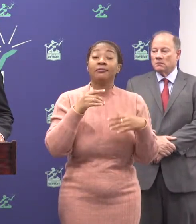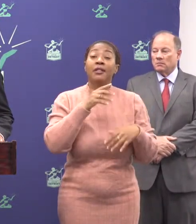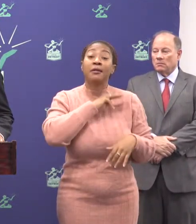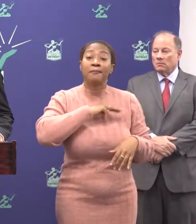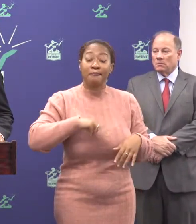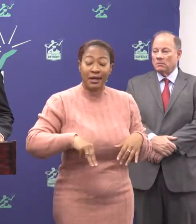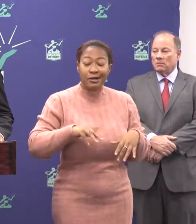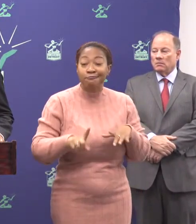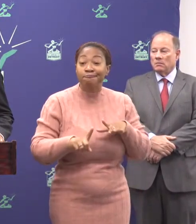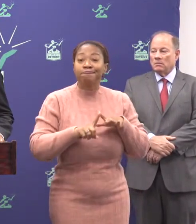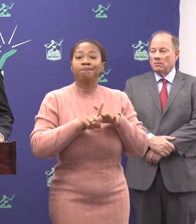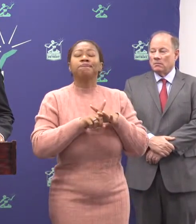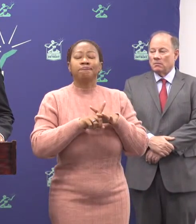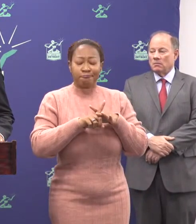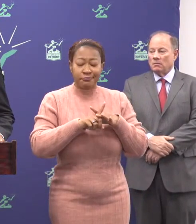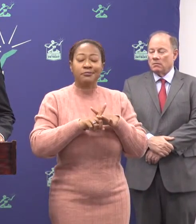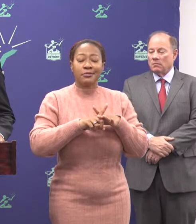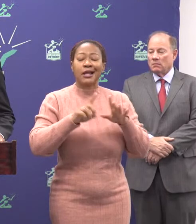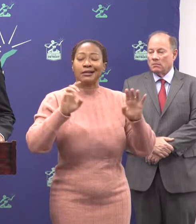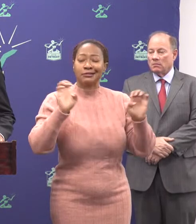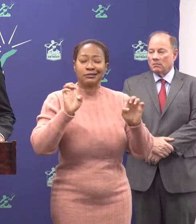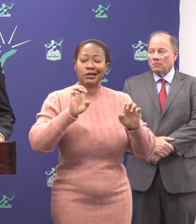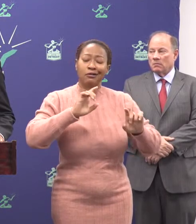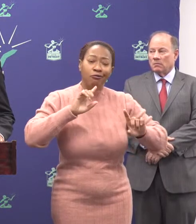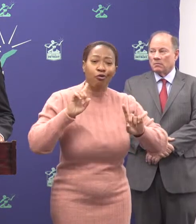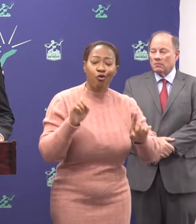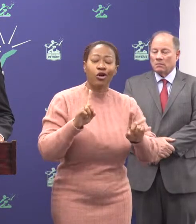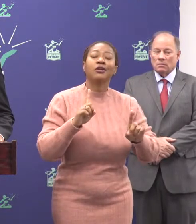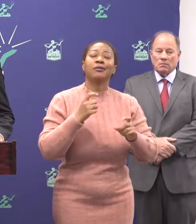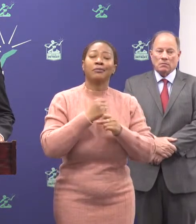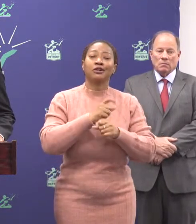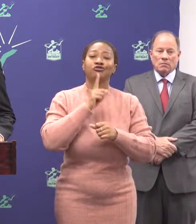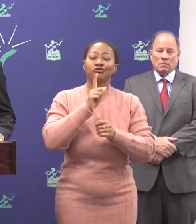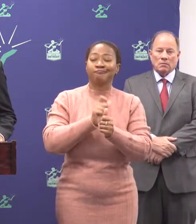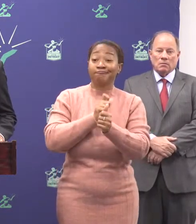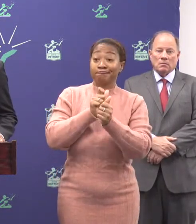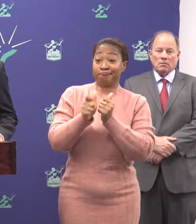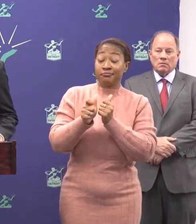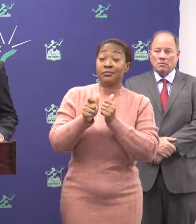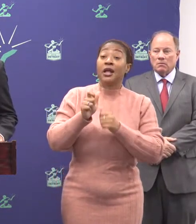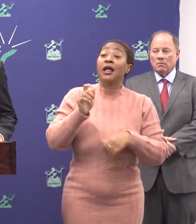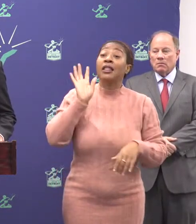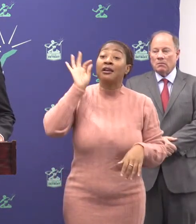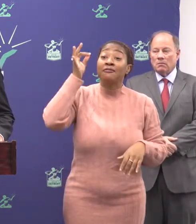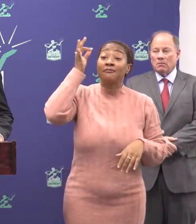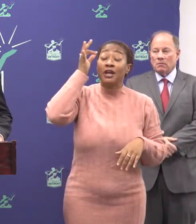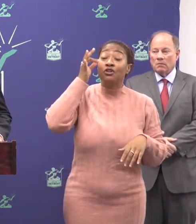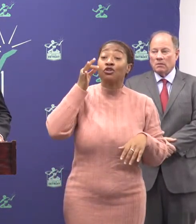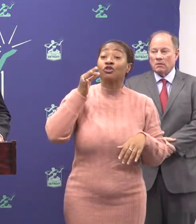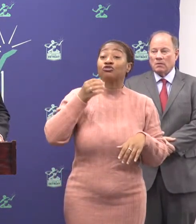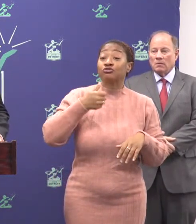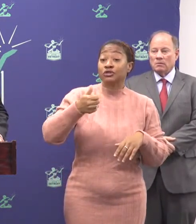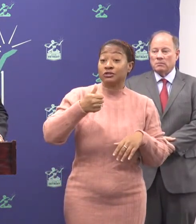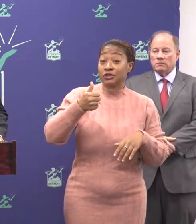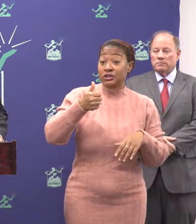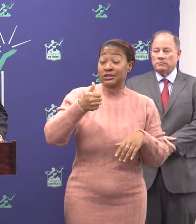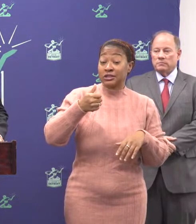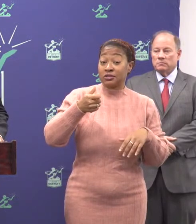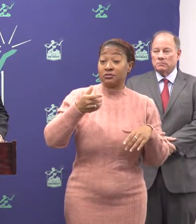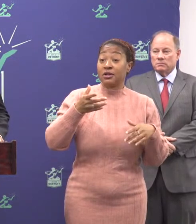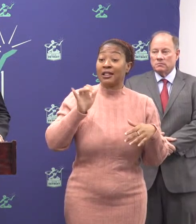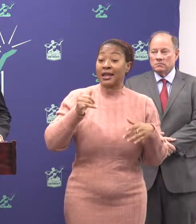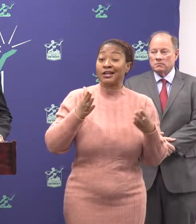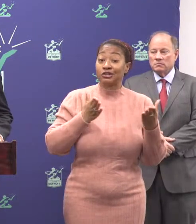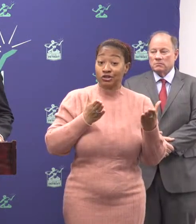in and made it happen. I can assure the Federal Transportation Administration that